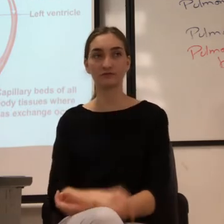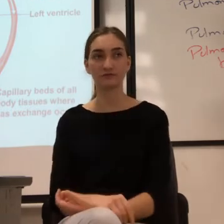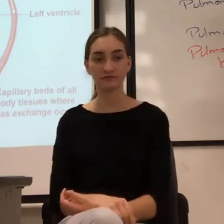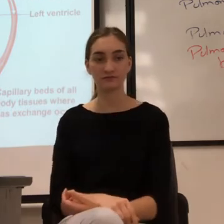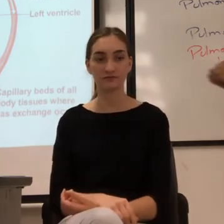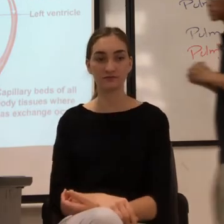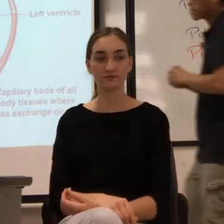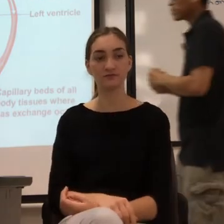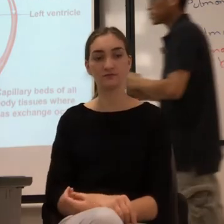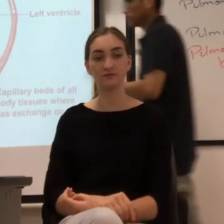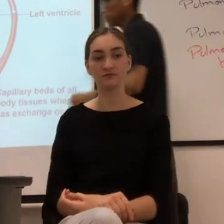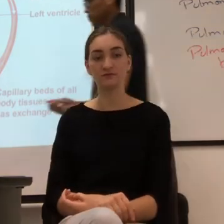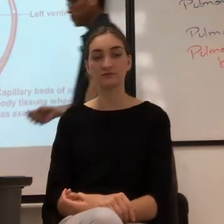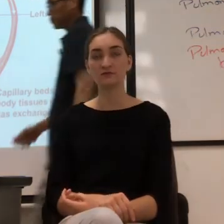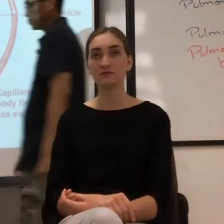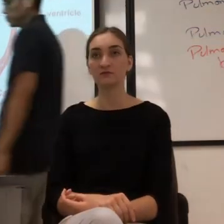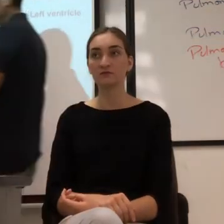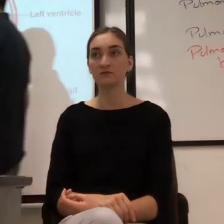left heart.